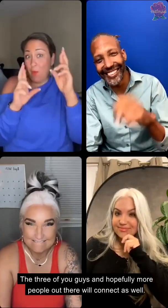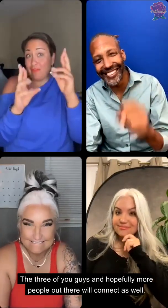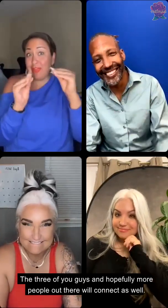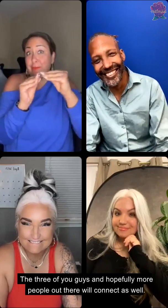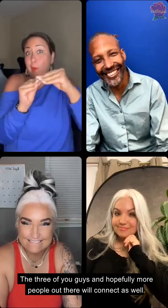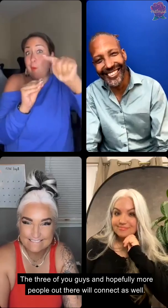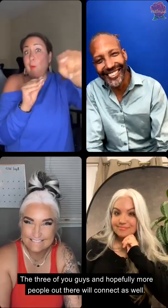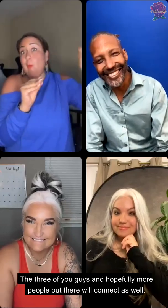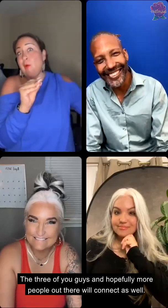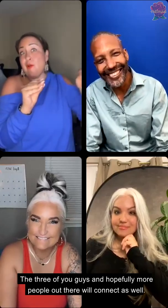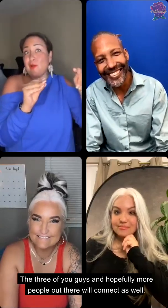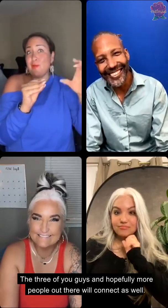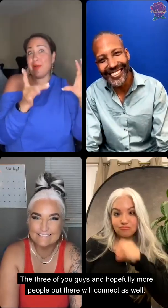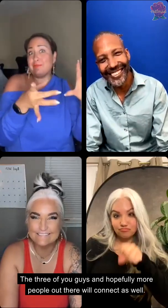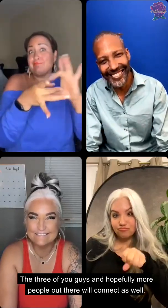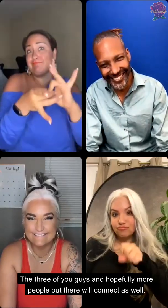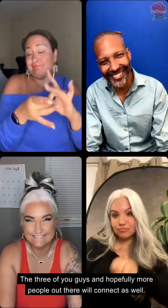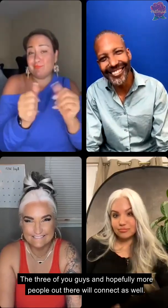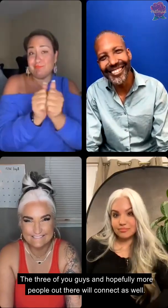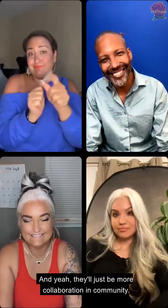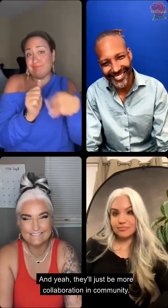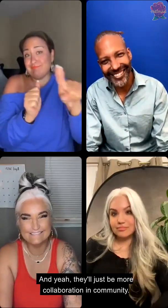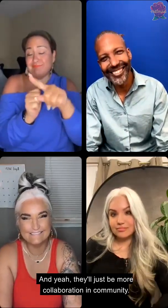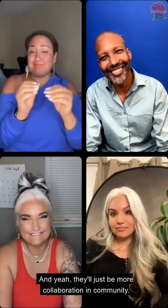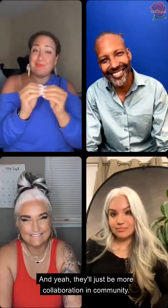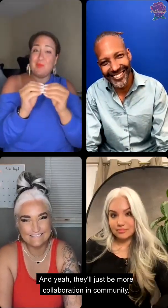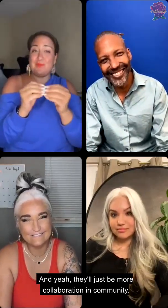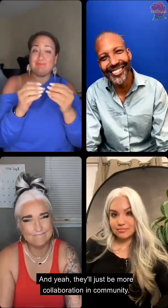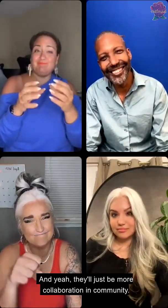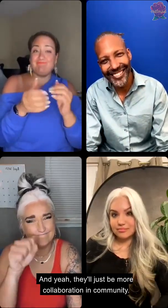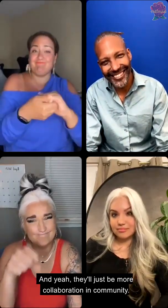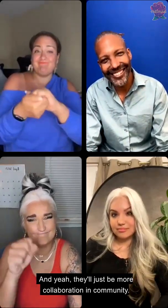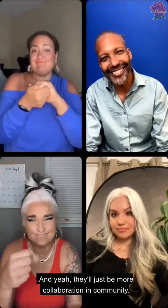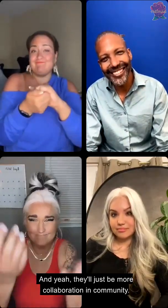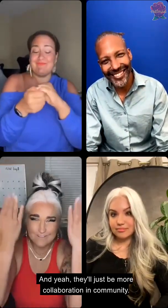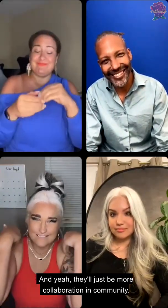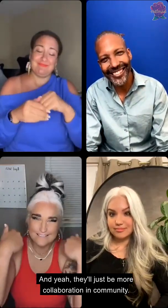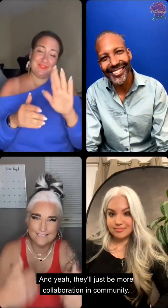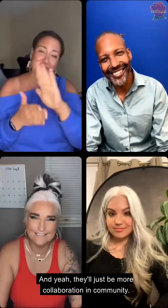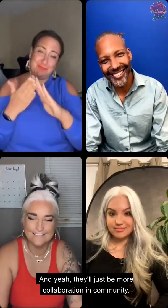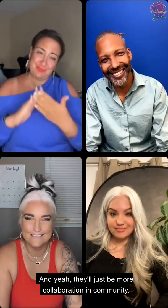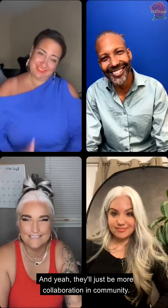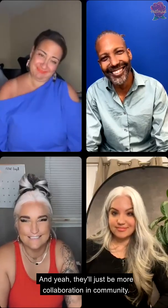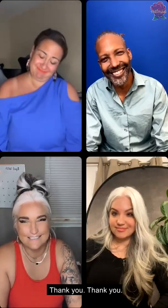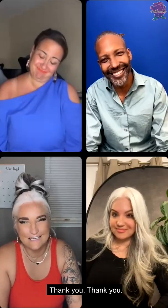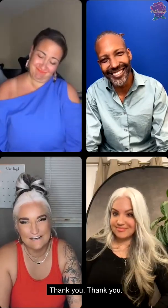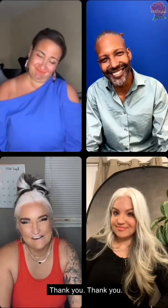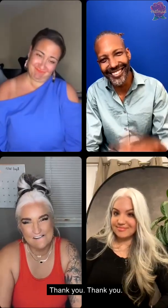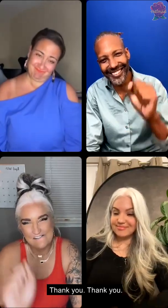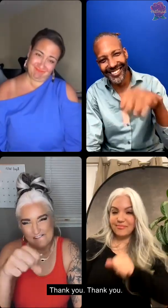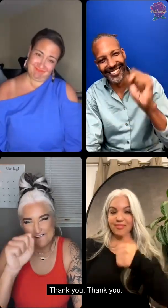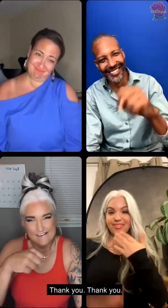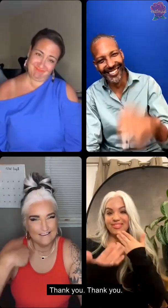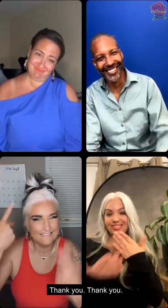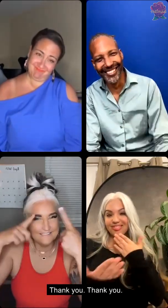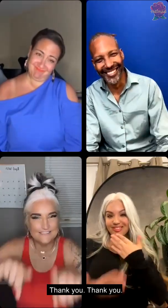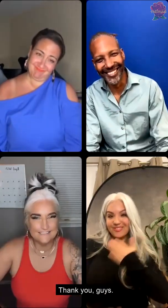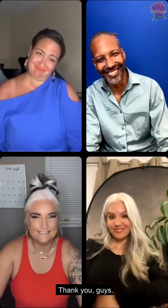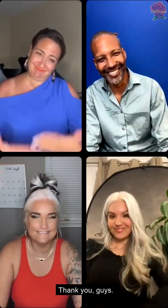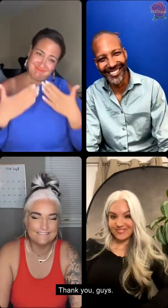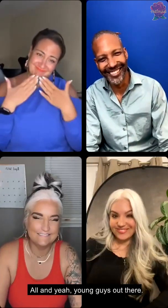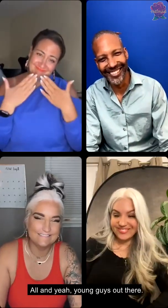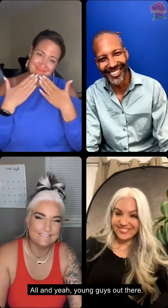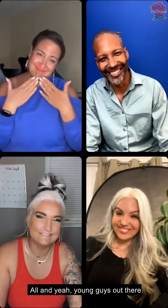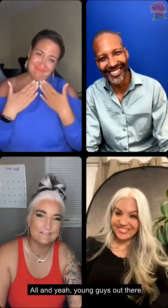and hopefully more people out there will connect as well. And yeah, there'll just be more collaboration community. Thank you,